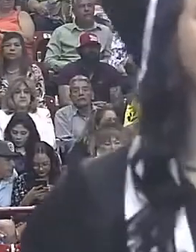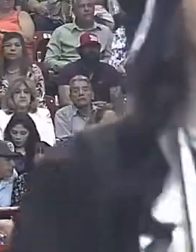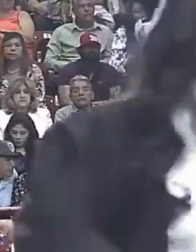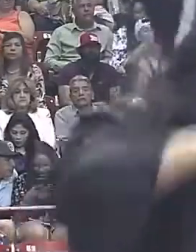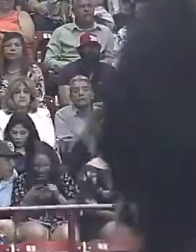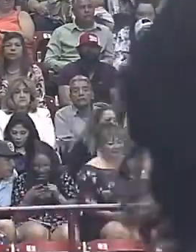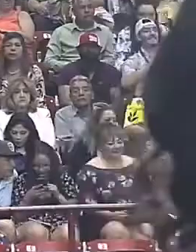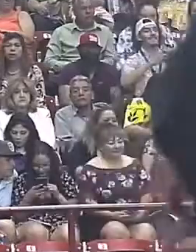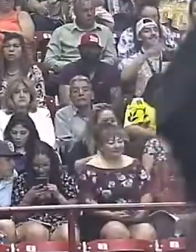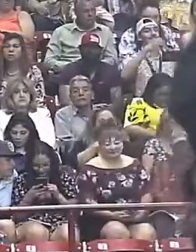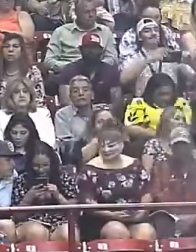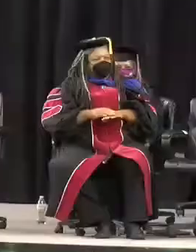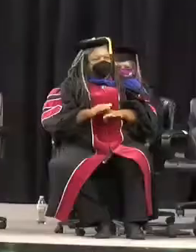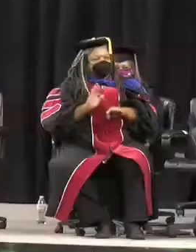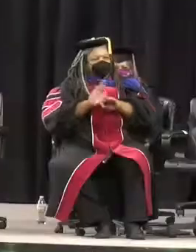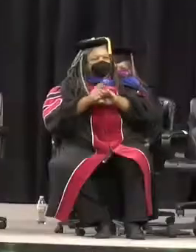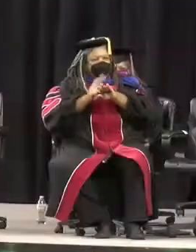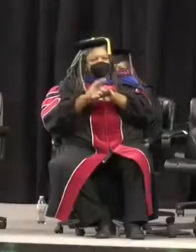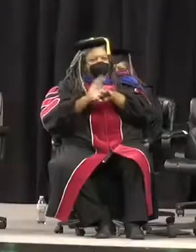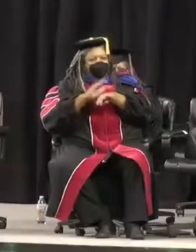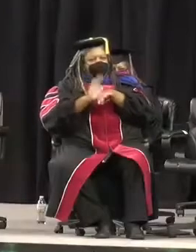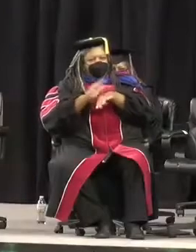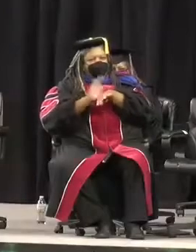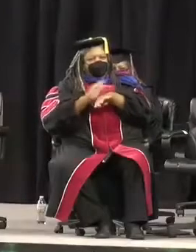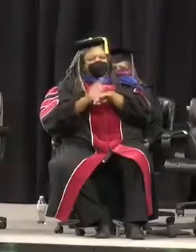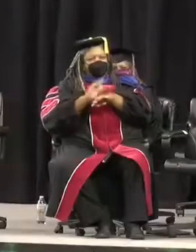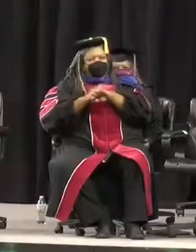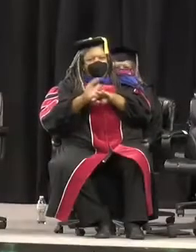Leanne Nieto.